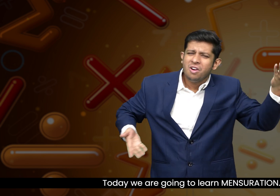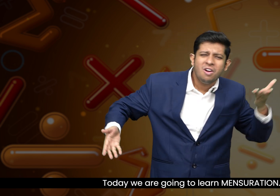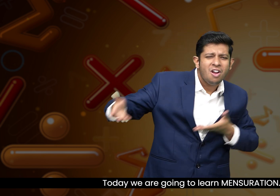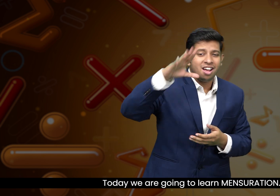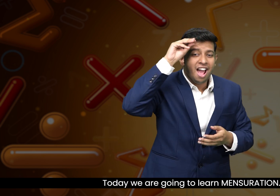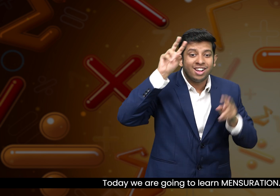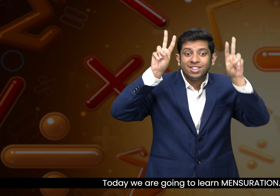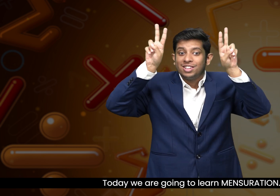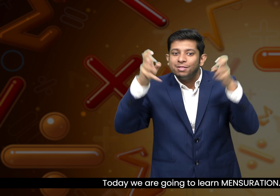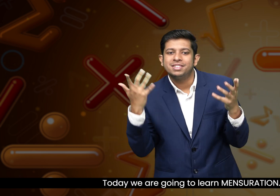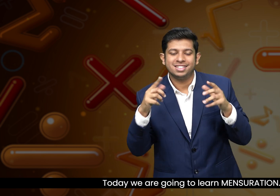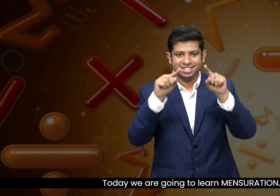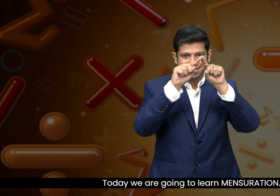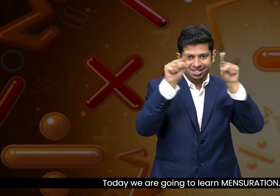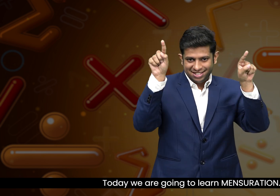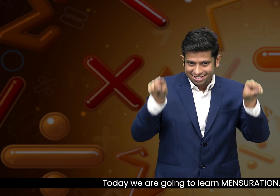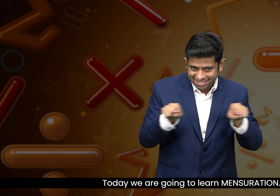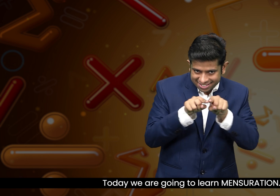Today we are going to learn mensuration.